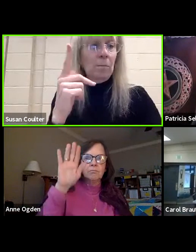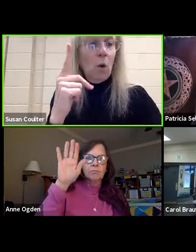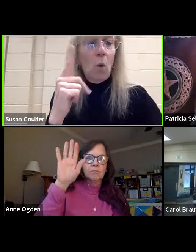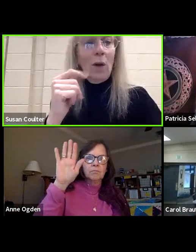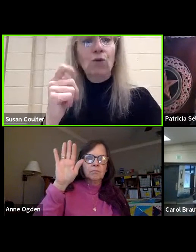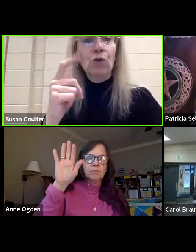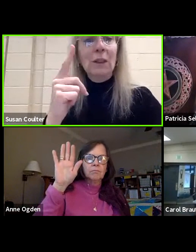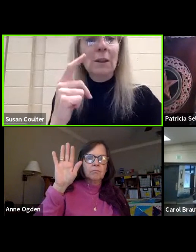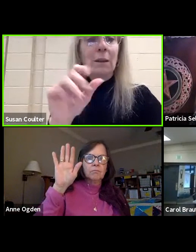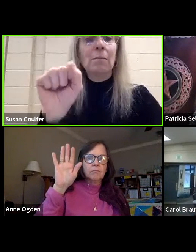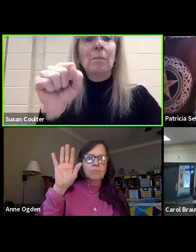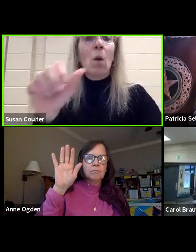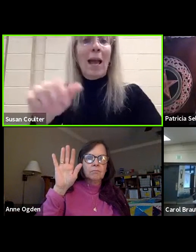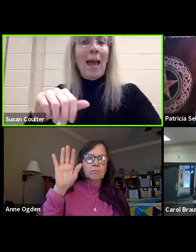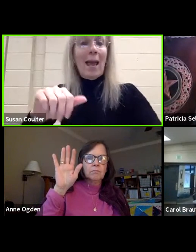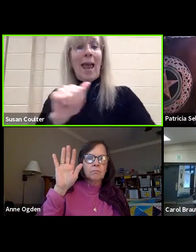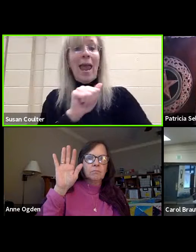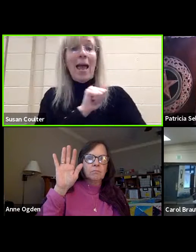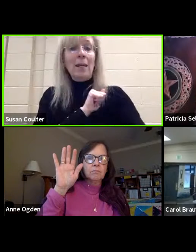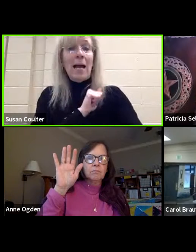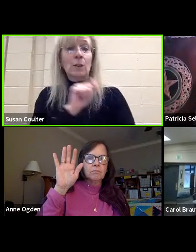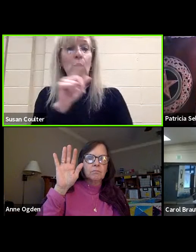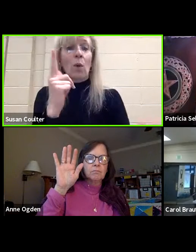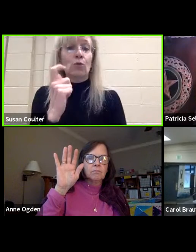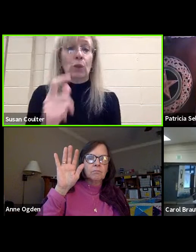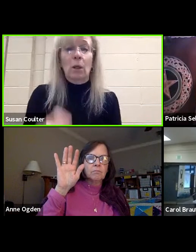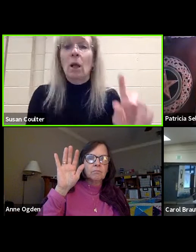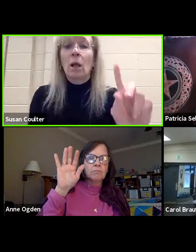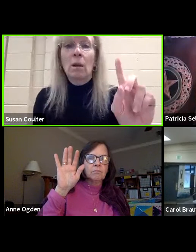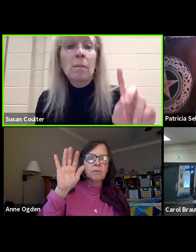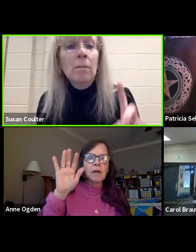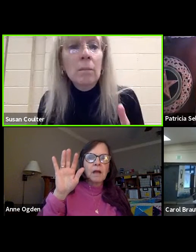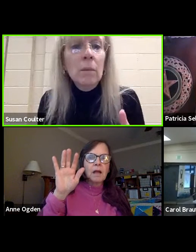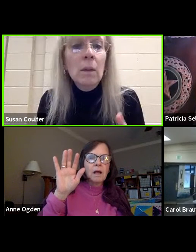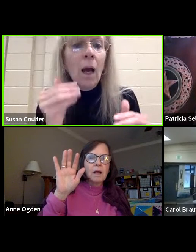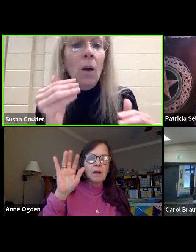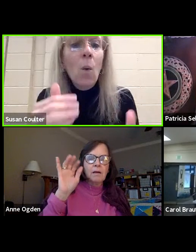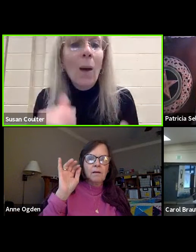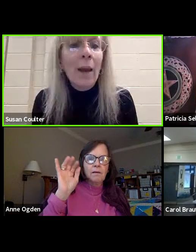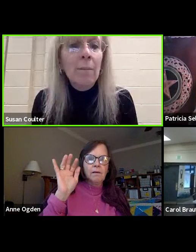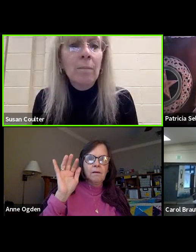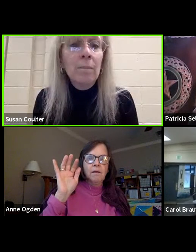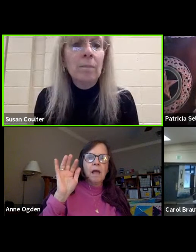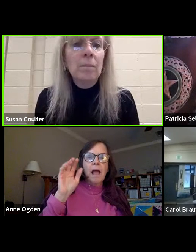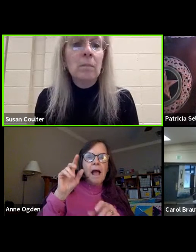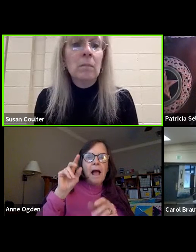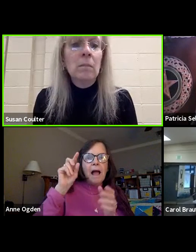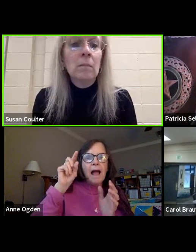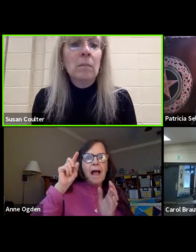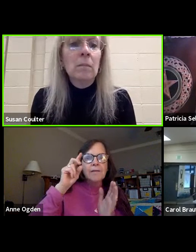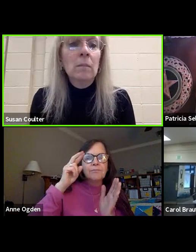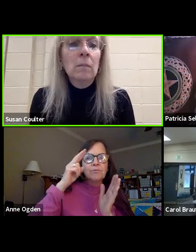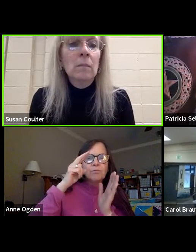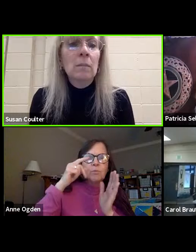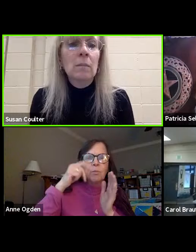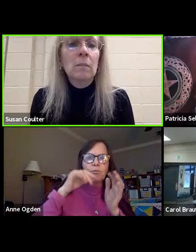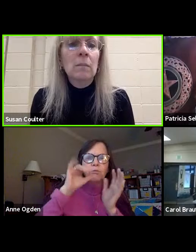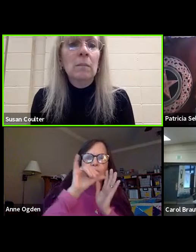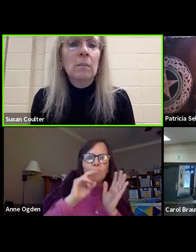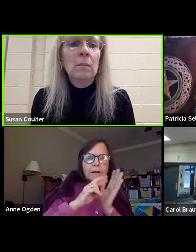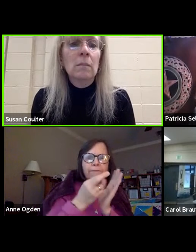Okay, questions? Okay, Anne has a question. Go ahead.